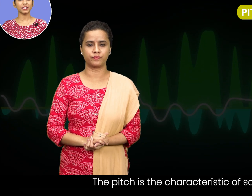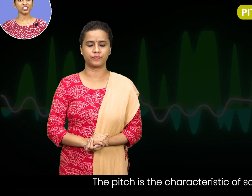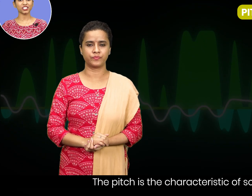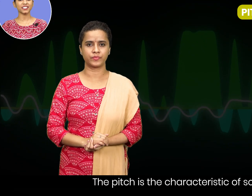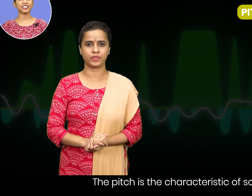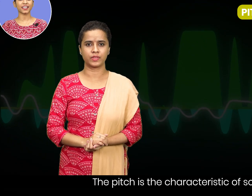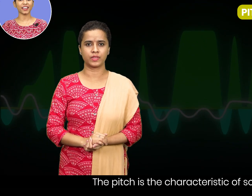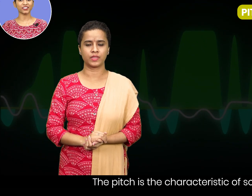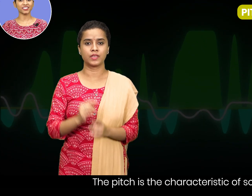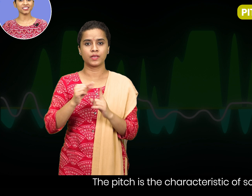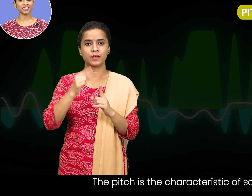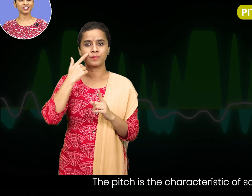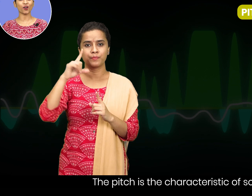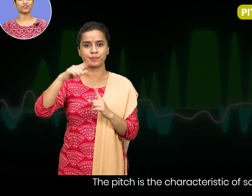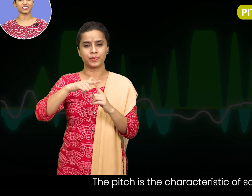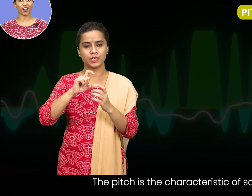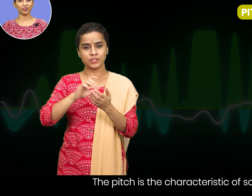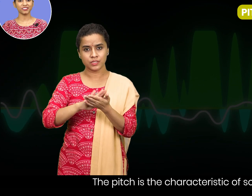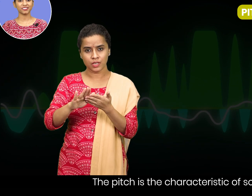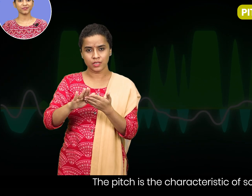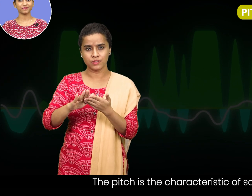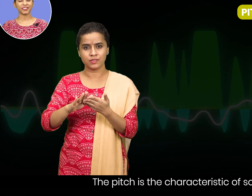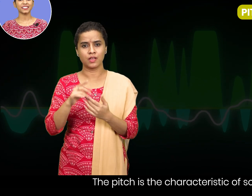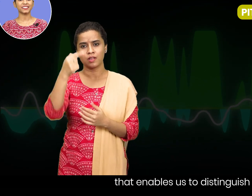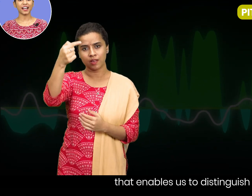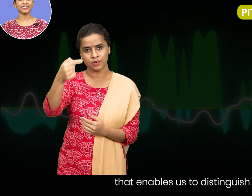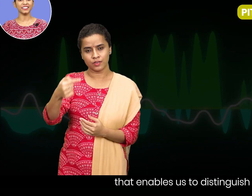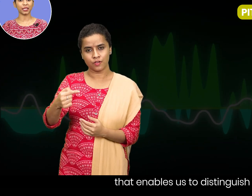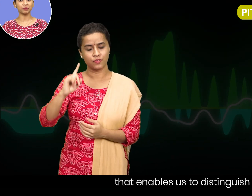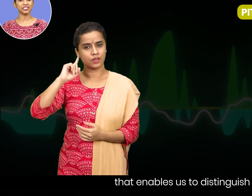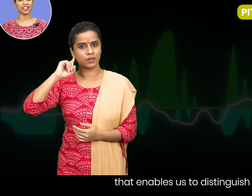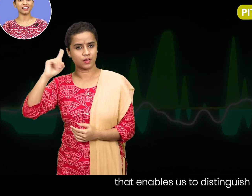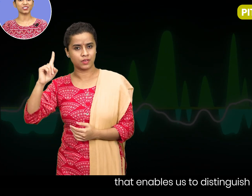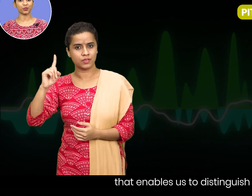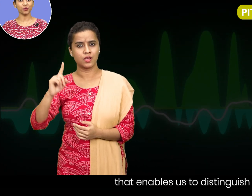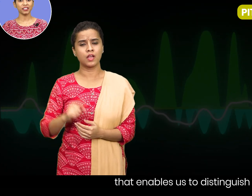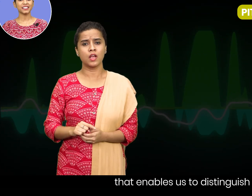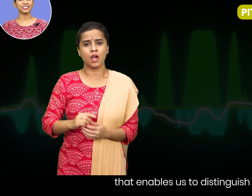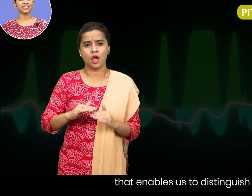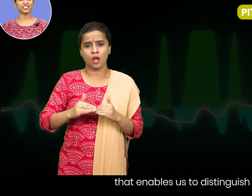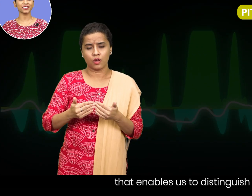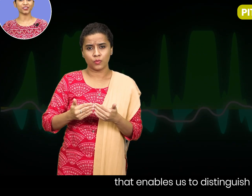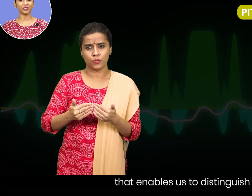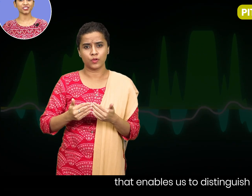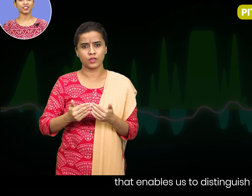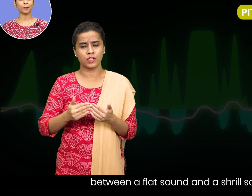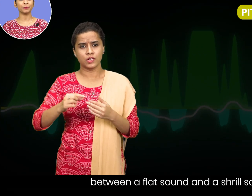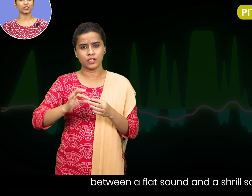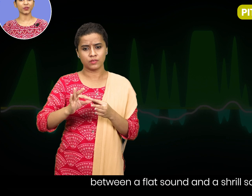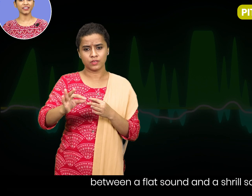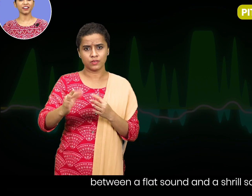The pitch is the characteristic of sound that enables us to